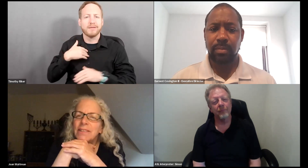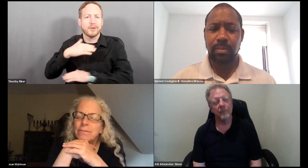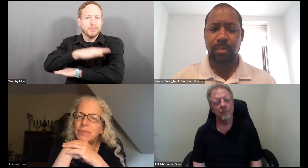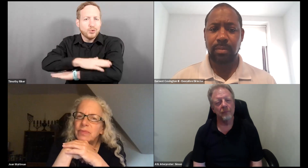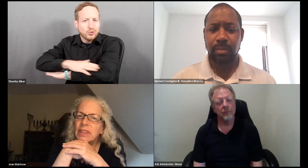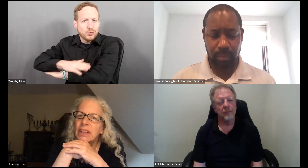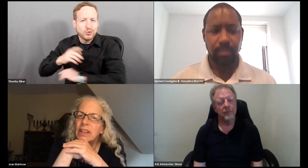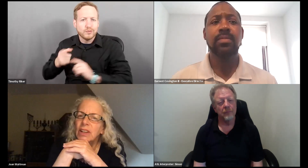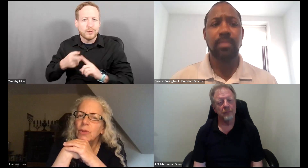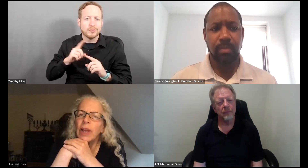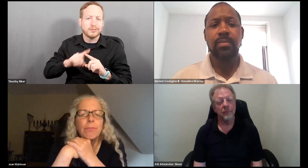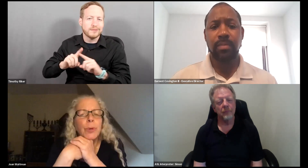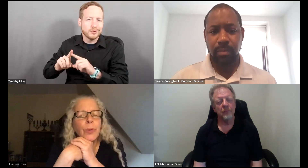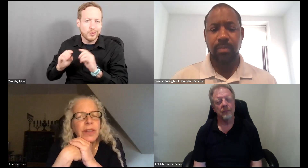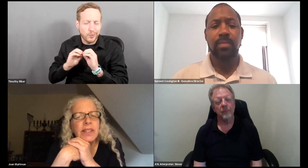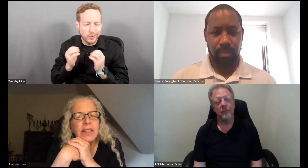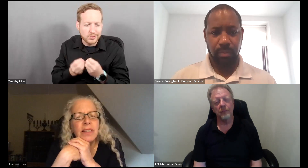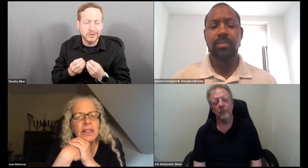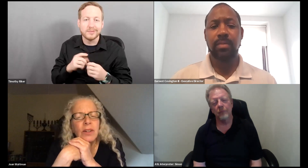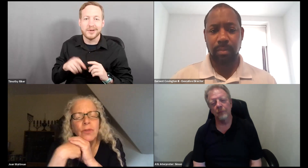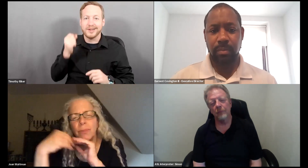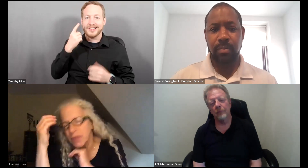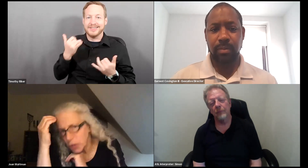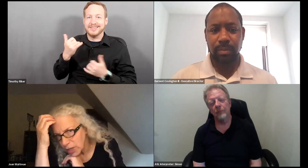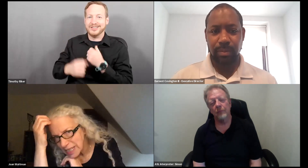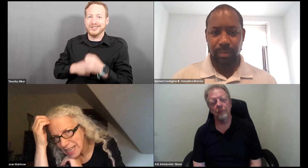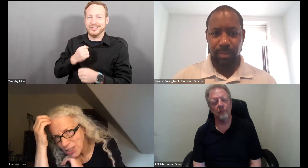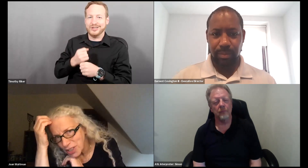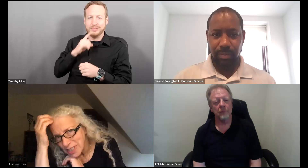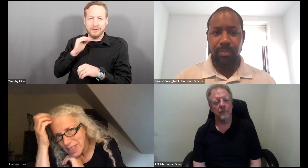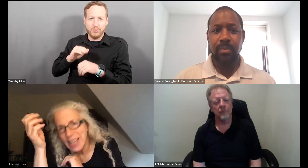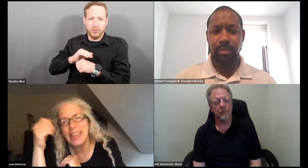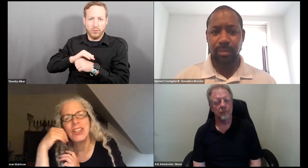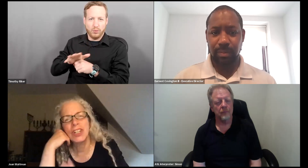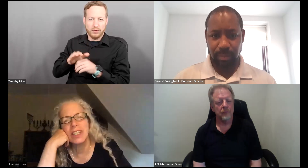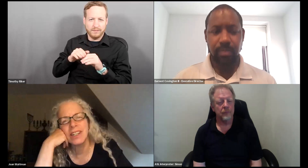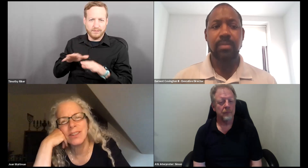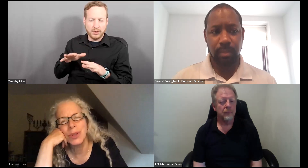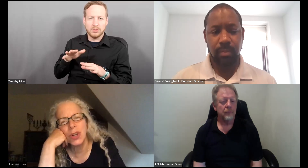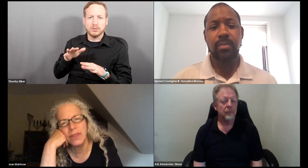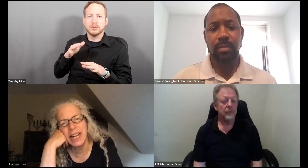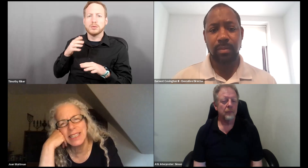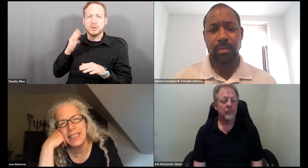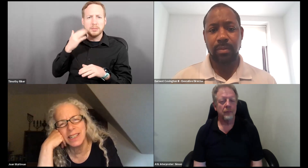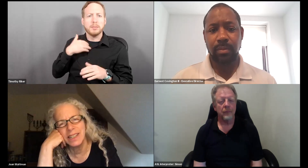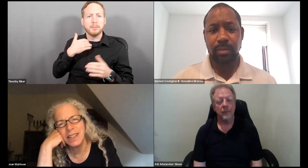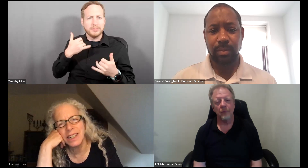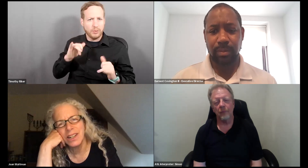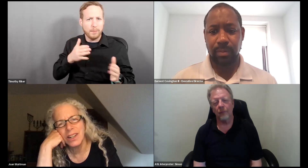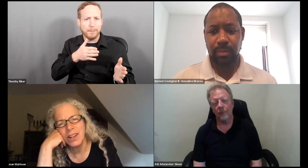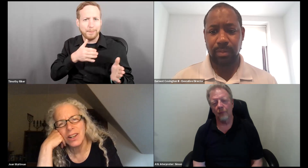And we have booths from different organizations. And this year with